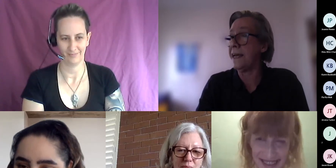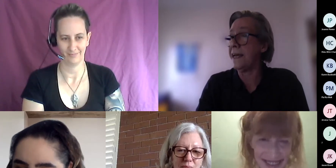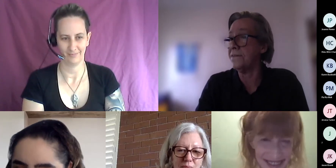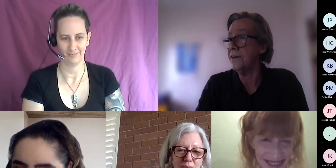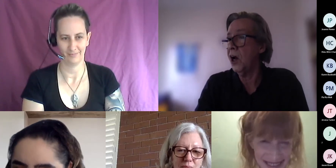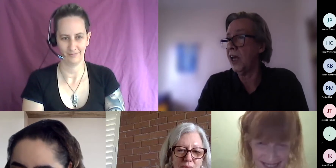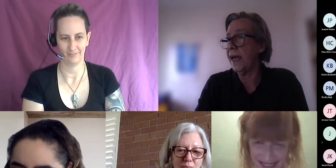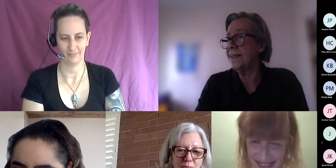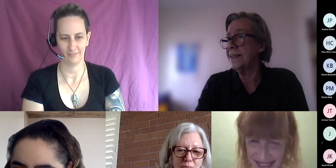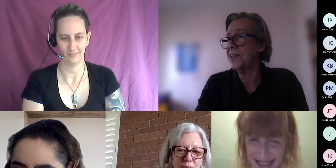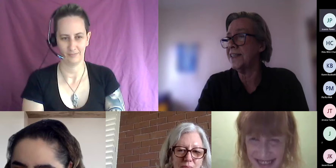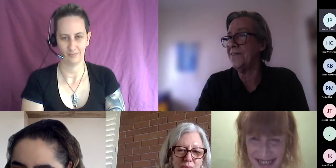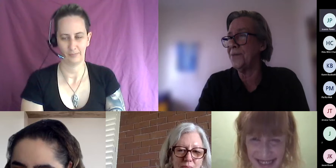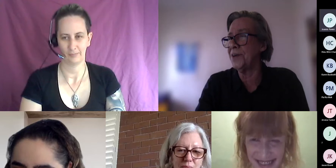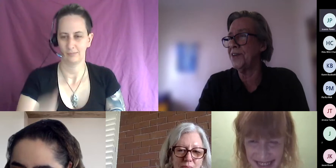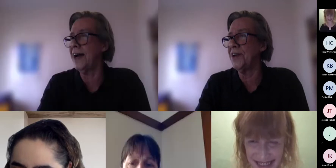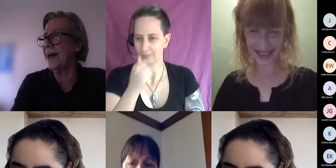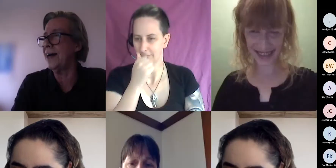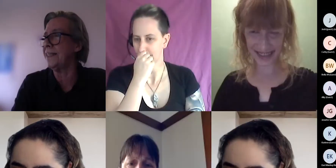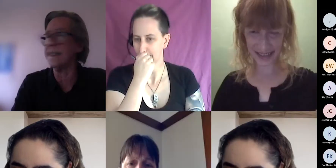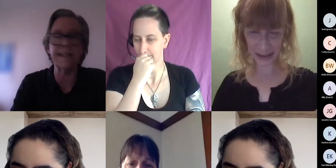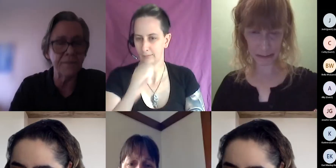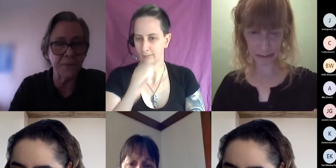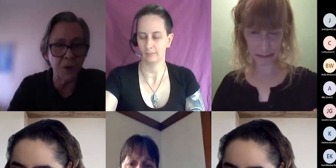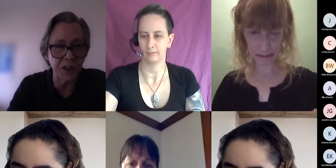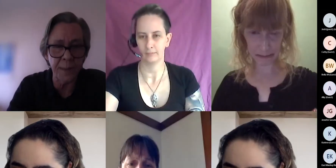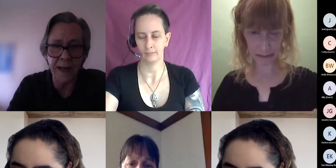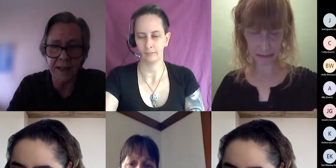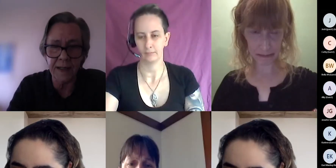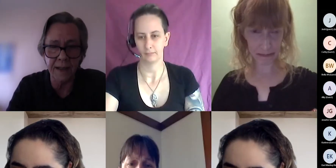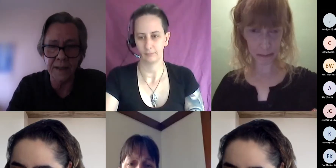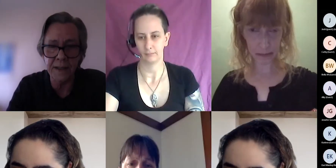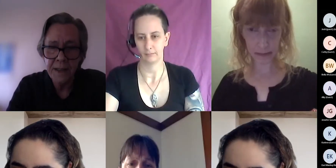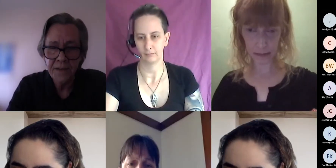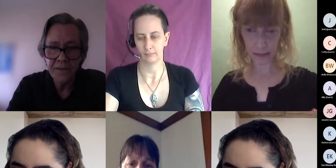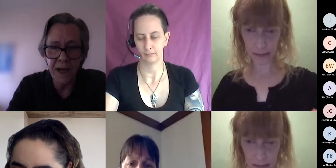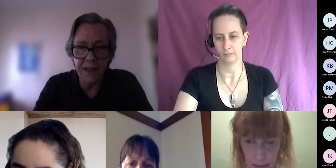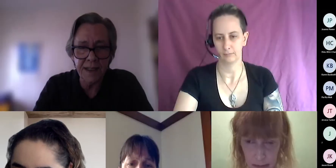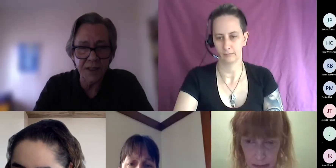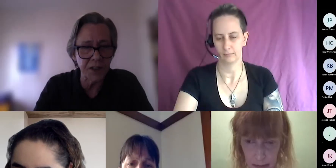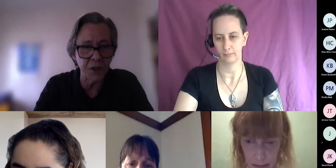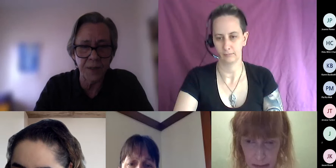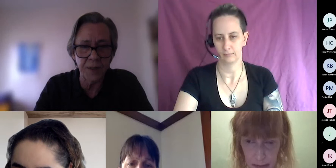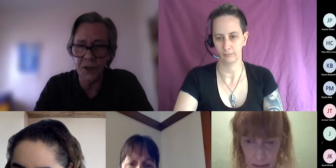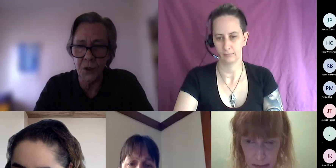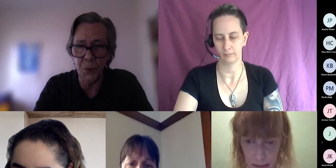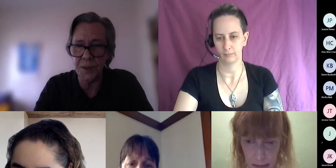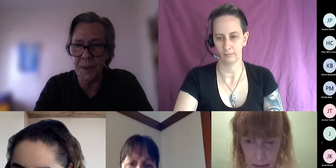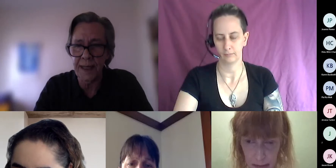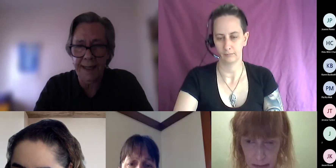Steph. Okay, so stay to listen to Steph or jump out and find the link to the stream that you want to be in.